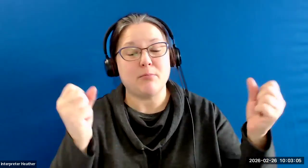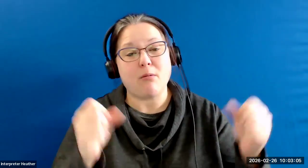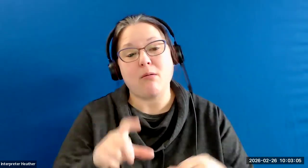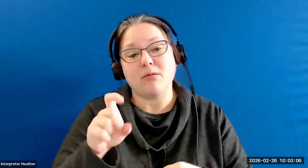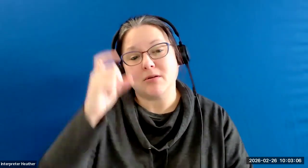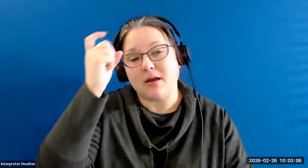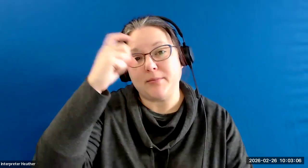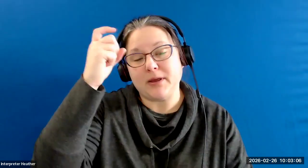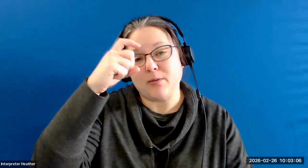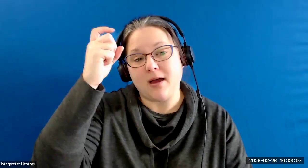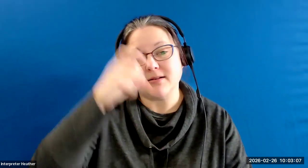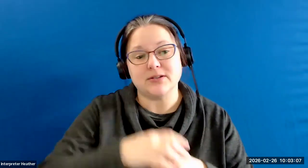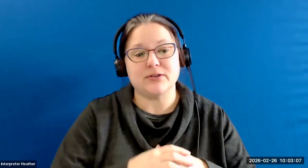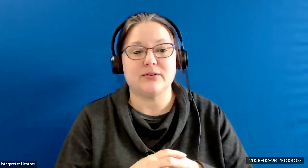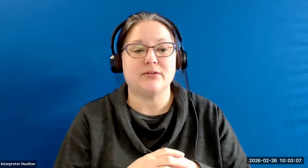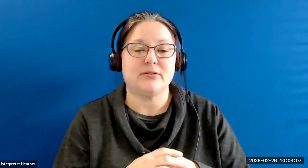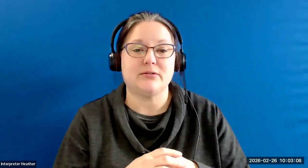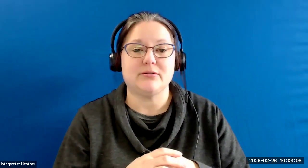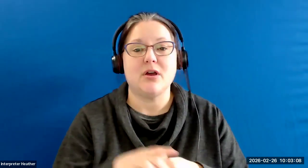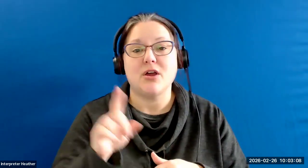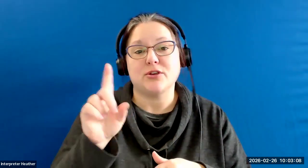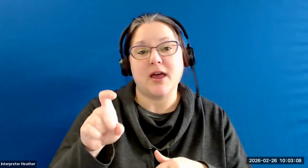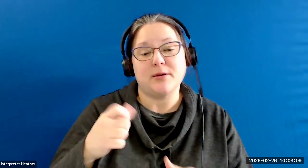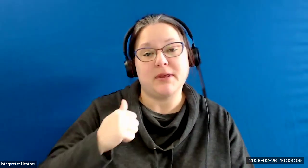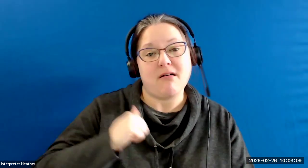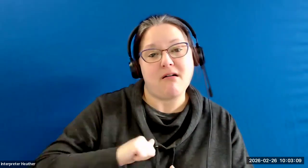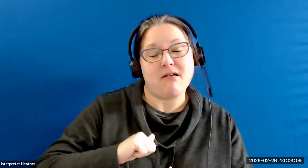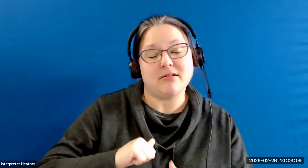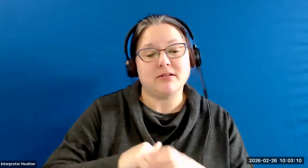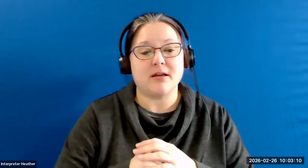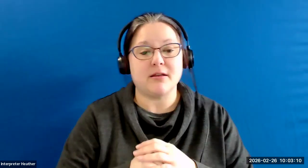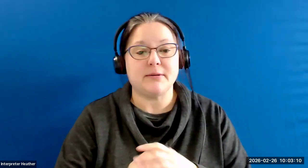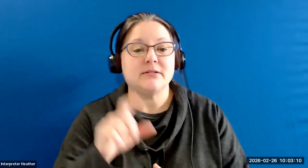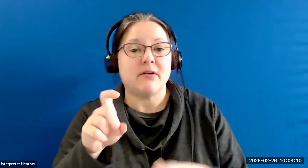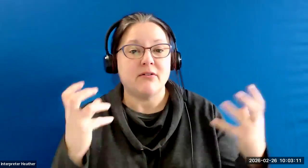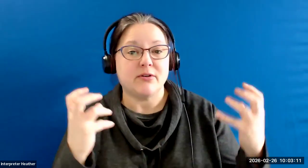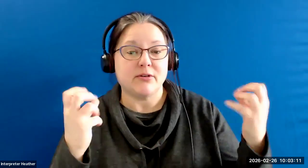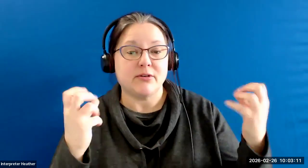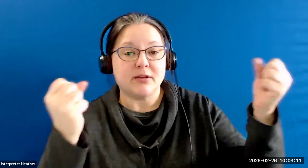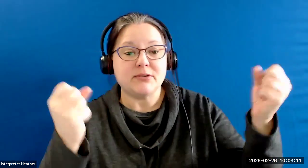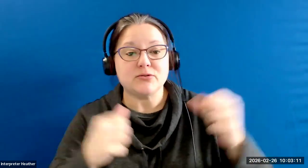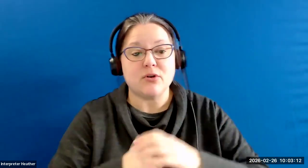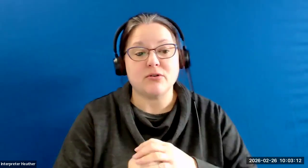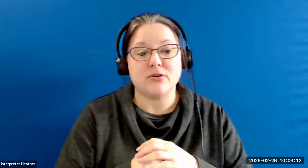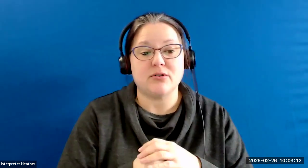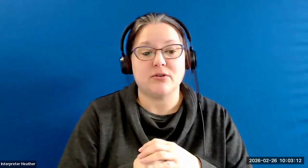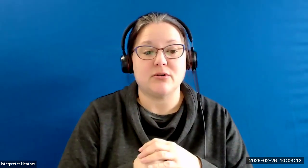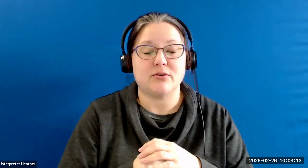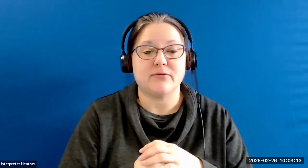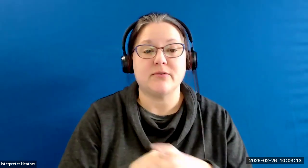be bold, you gotta be wiser. You gotta be hard, you gotta be tough, you gotta be